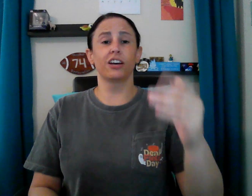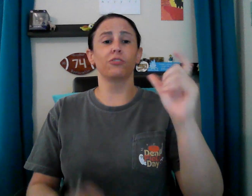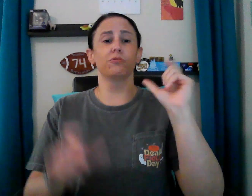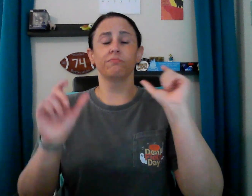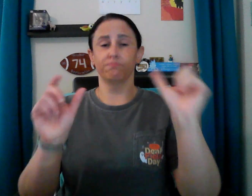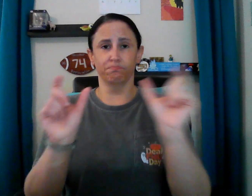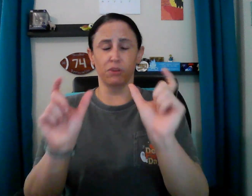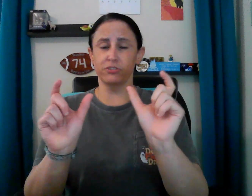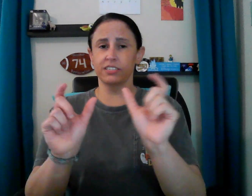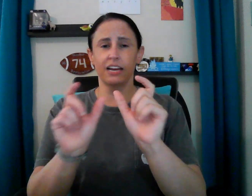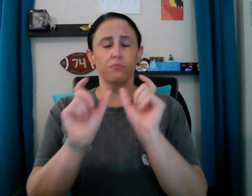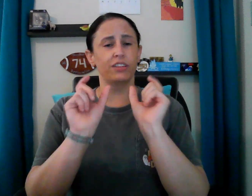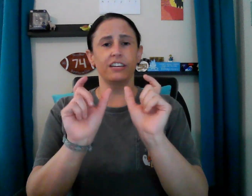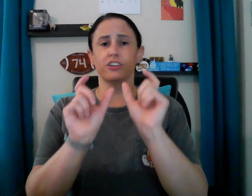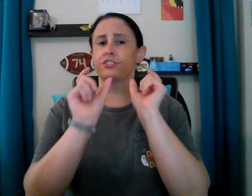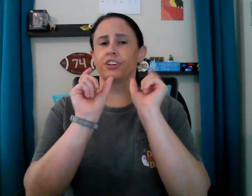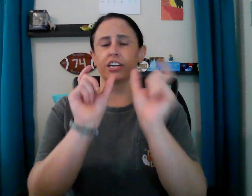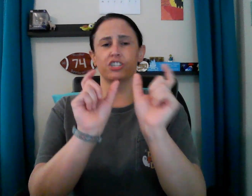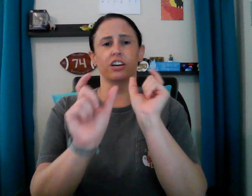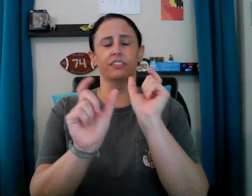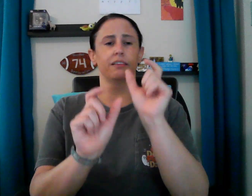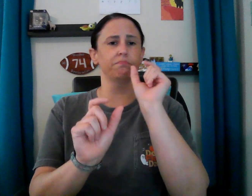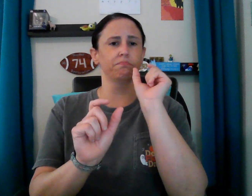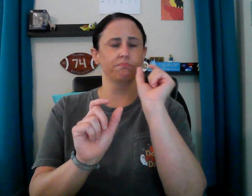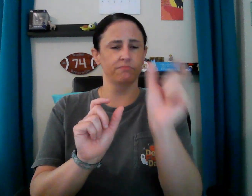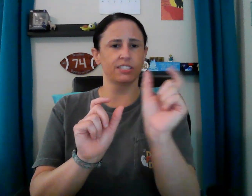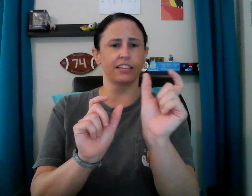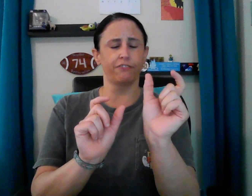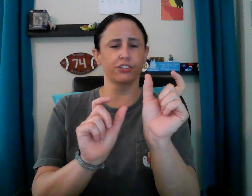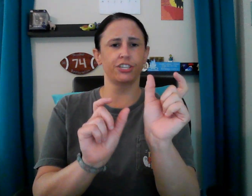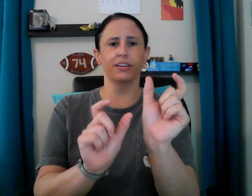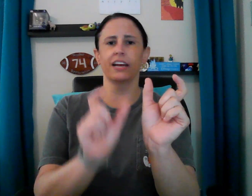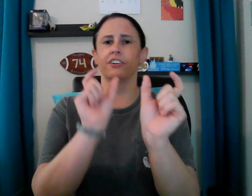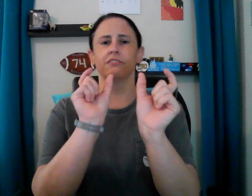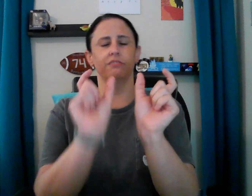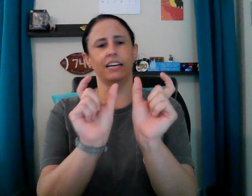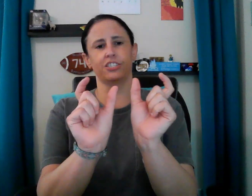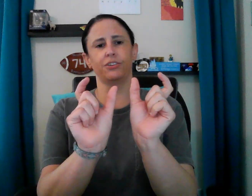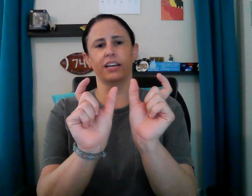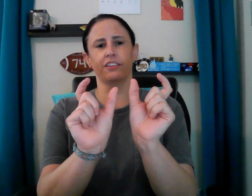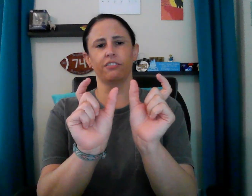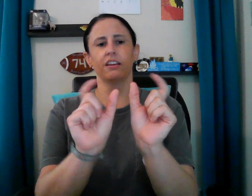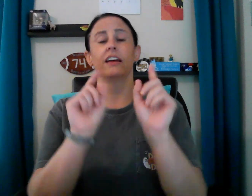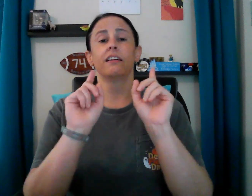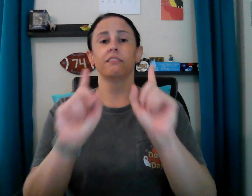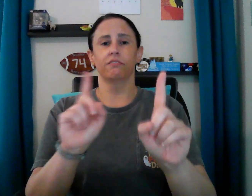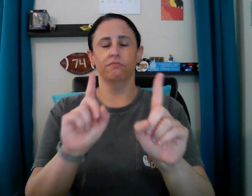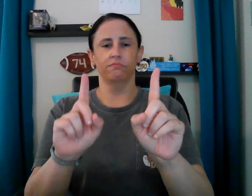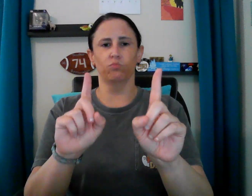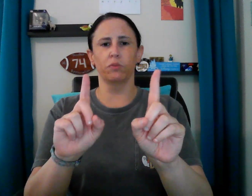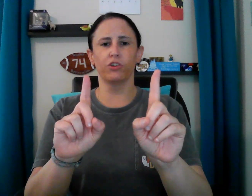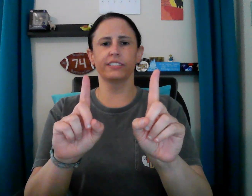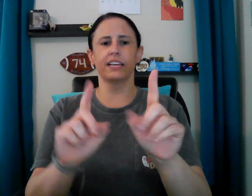So most of the time with years, you're going to chunk them, sign the first two together, last two together. One more